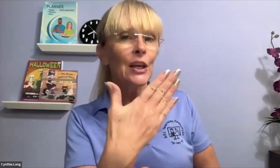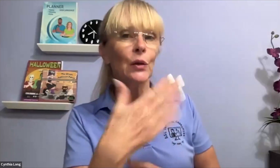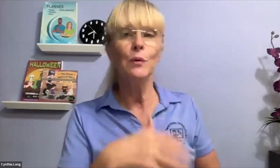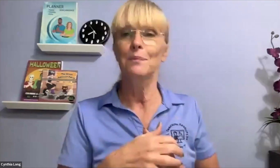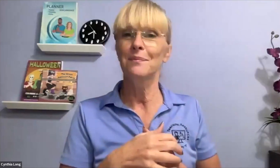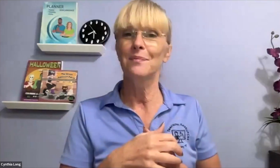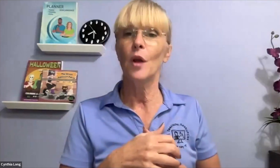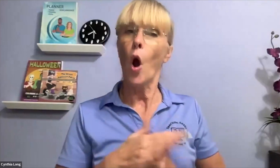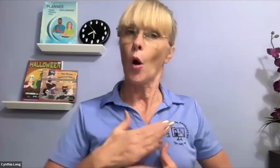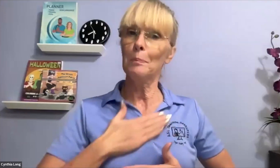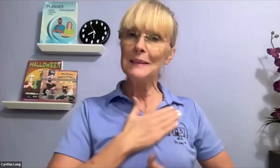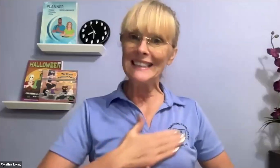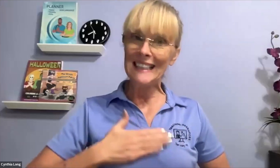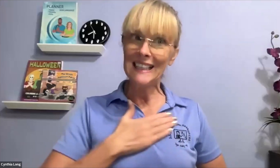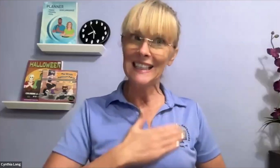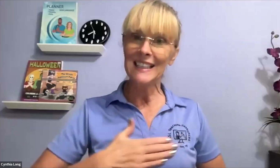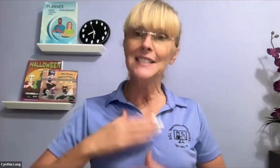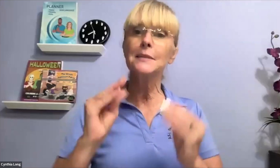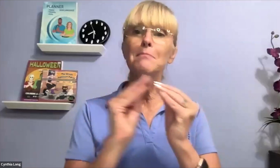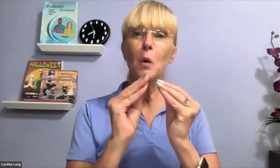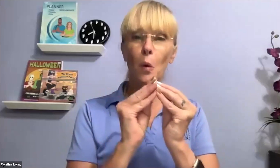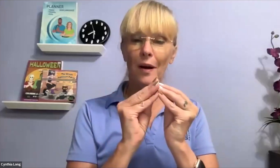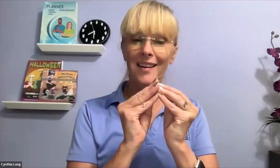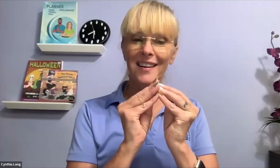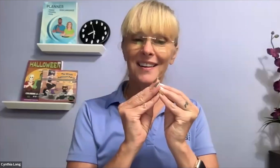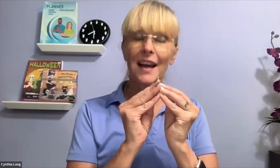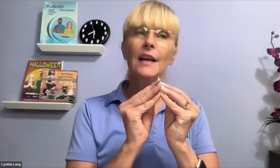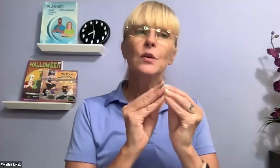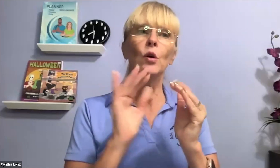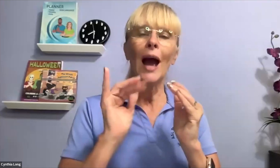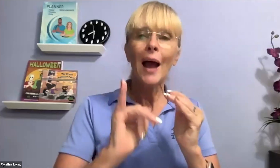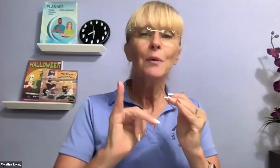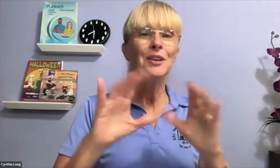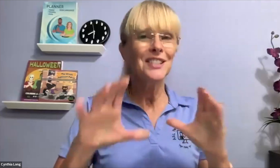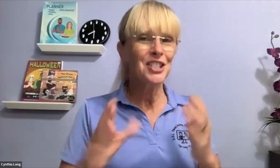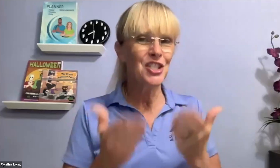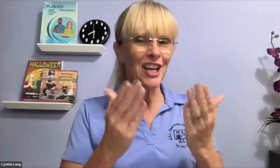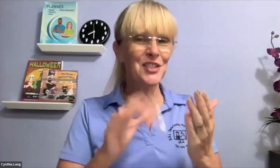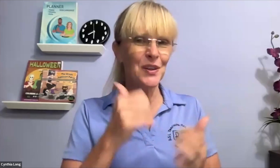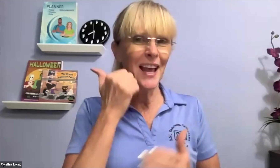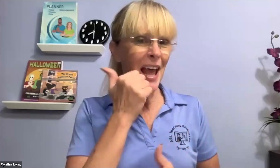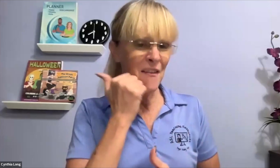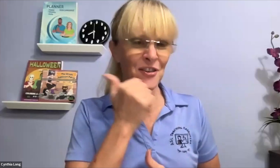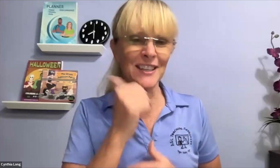you or please more. So I would suggest doing that every